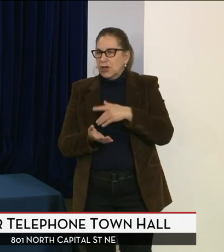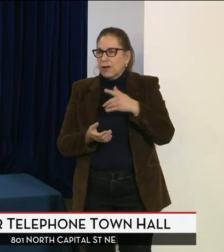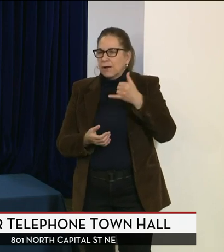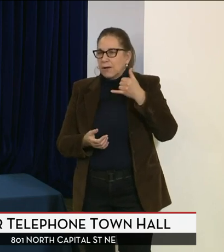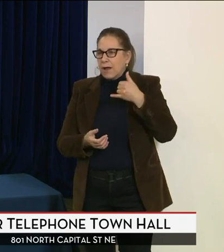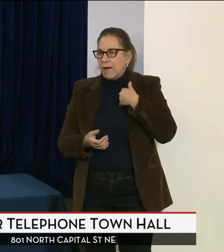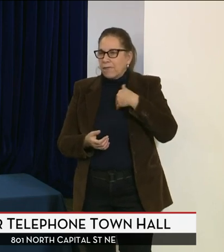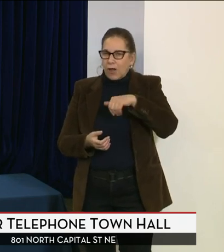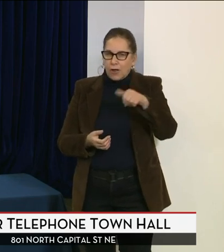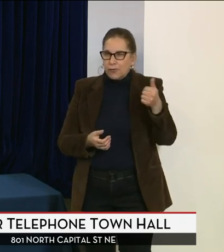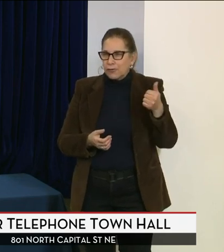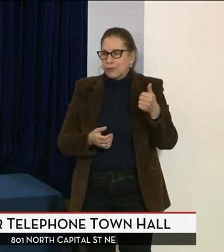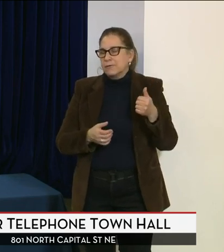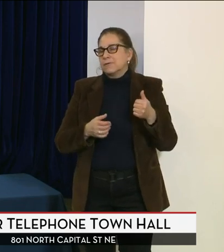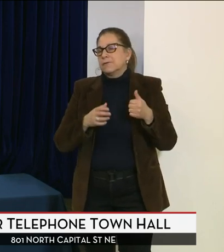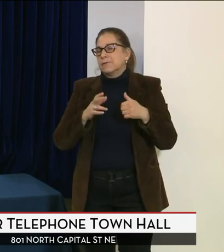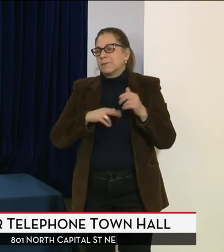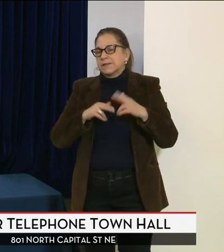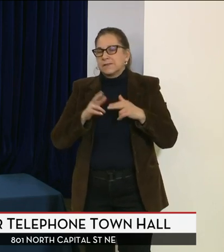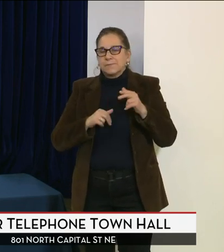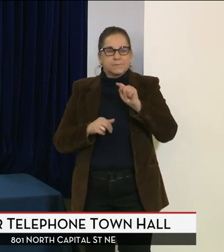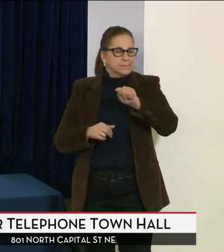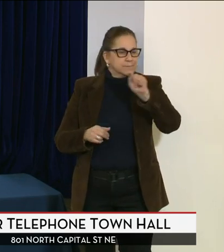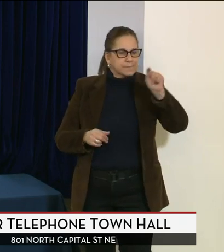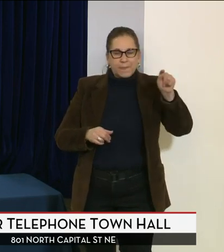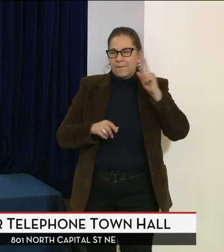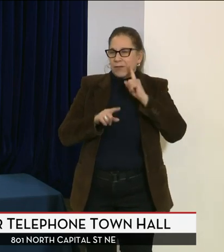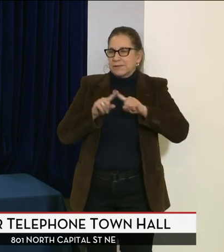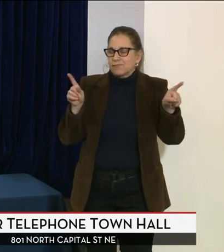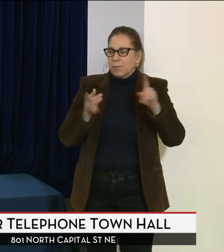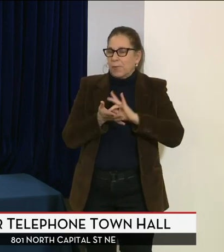services. So parts of the what we would call